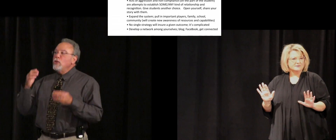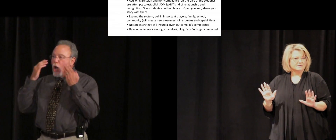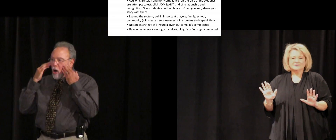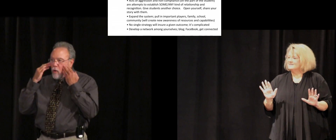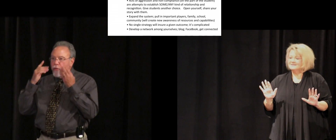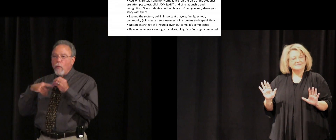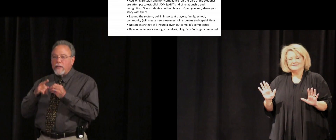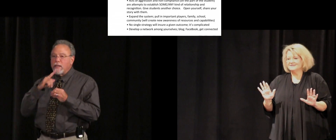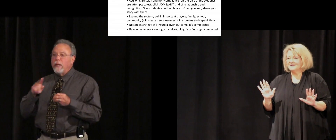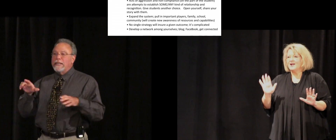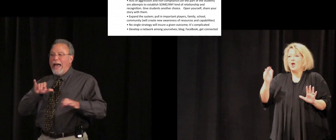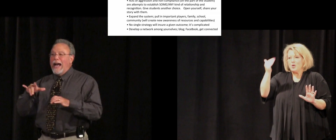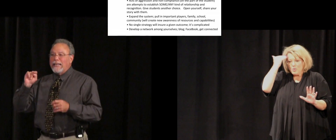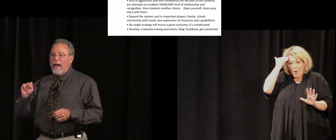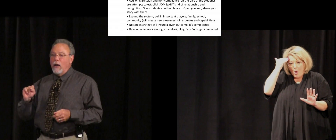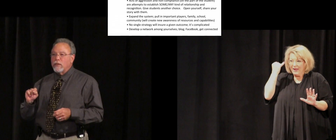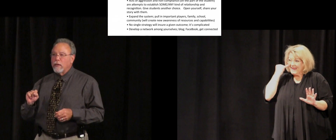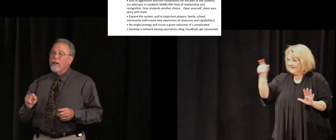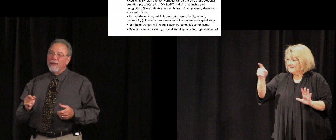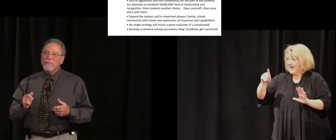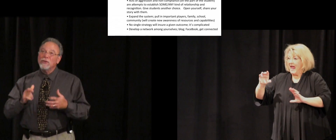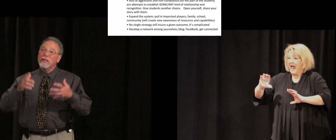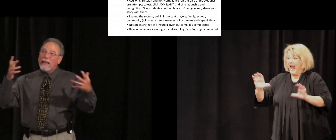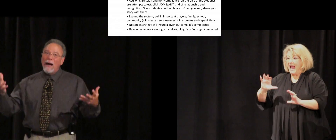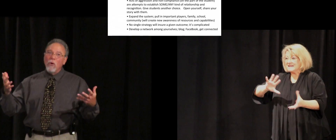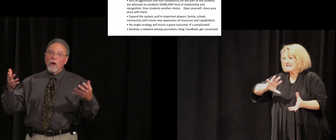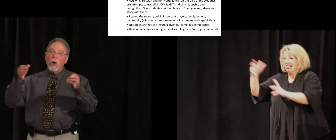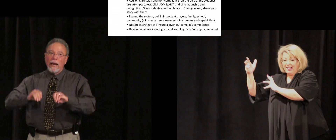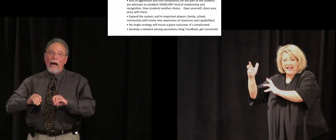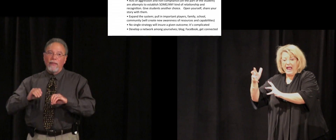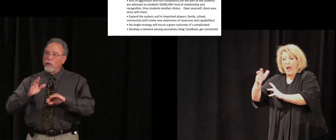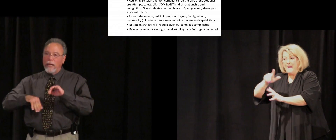much? Overwhelming? No?